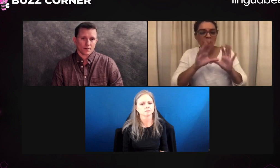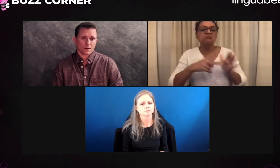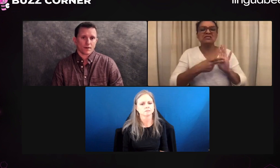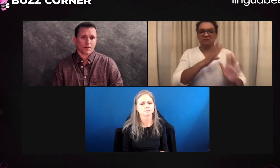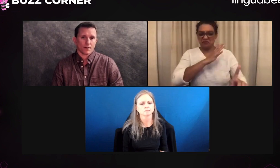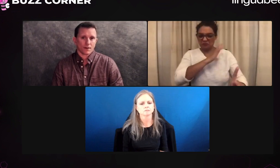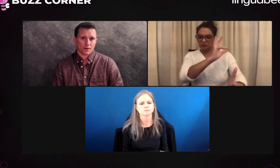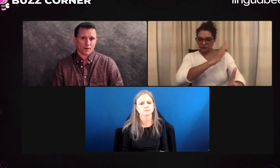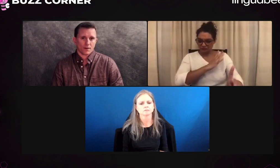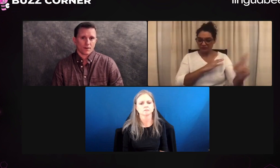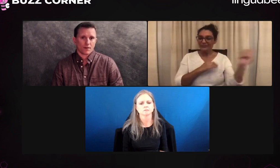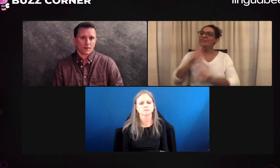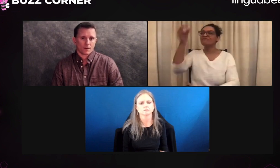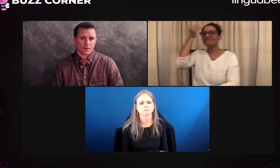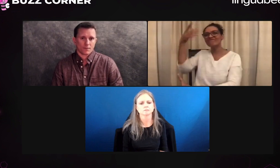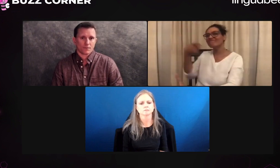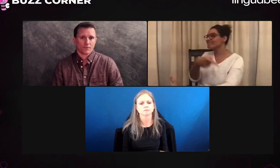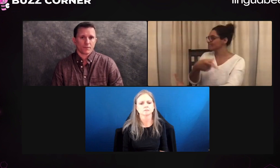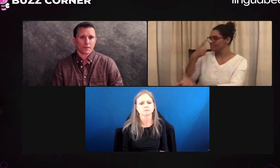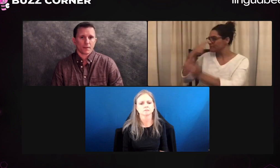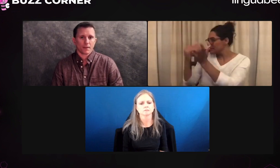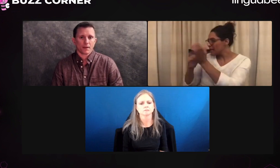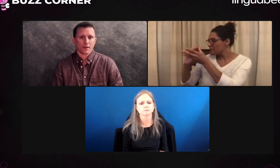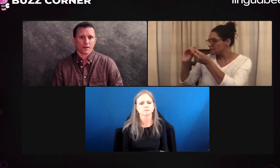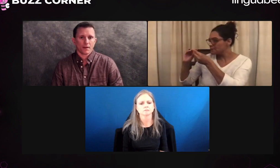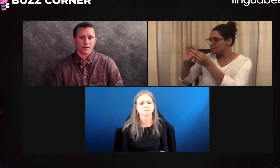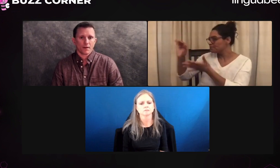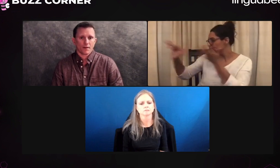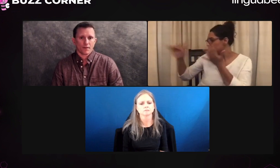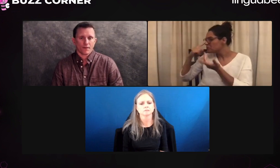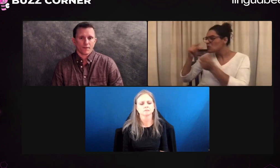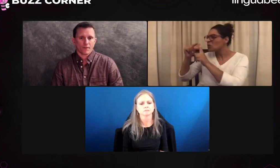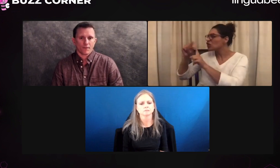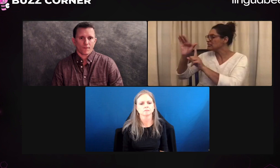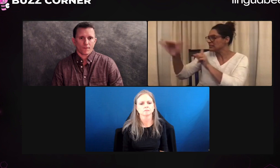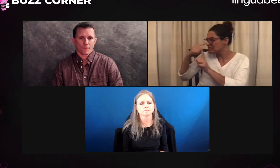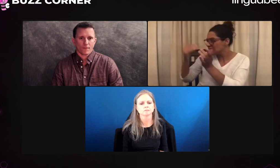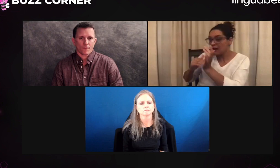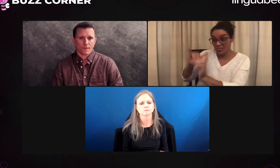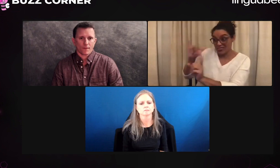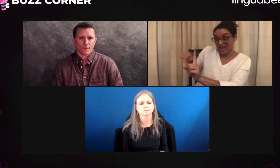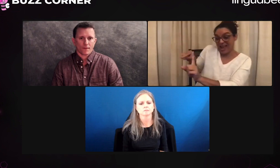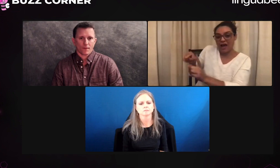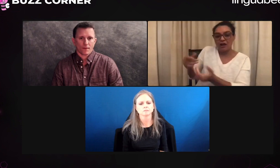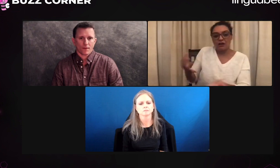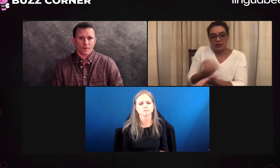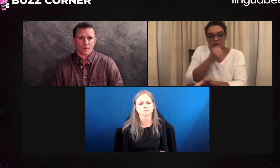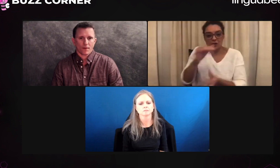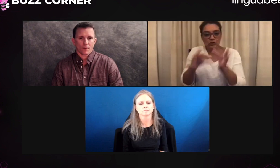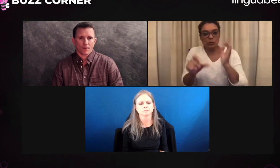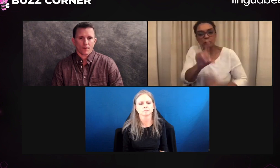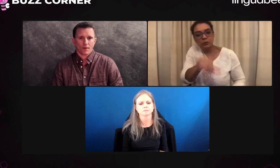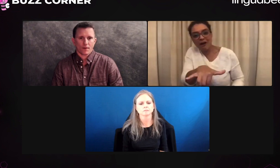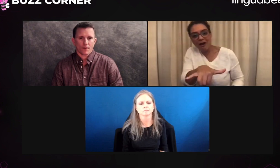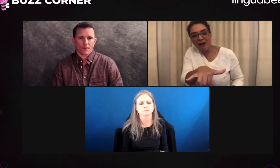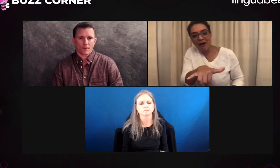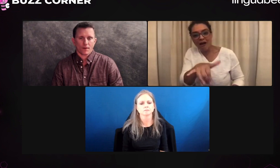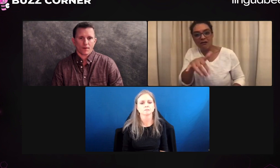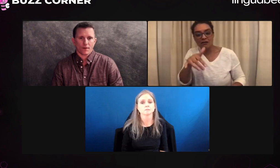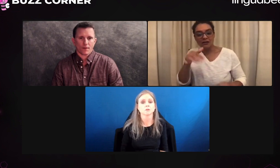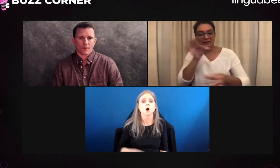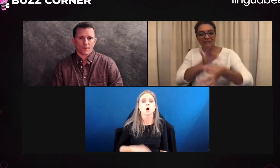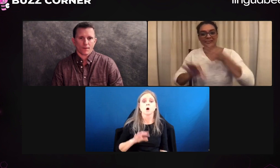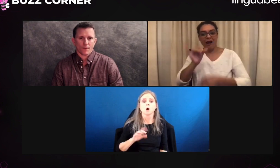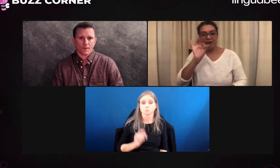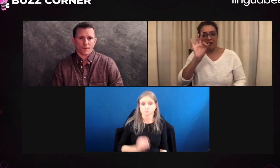interpreting clear? Let me provide you with some more clarification about what the doctor meant there, or this word here, I didn't